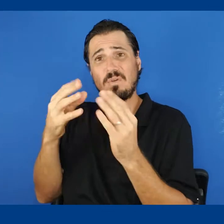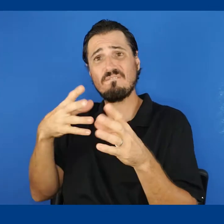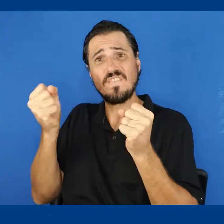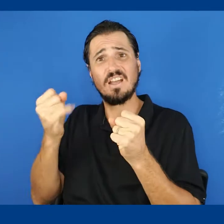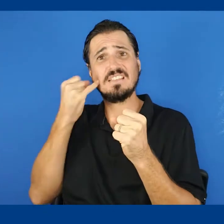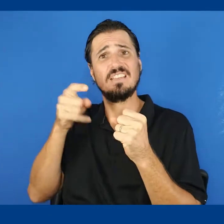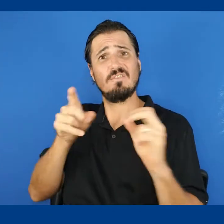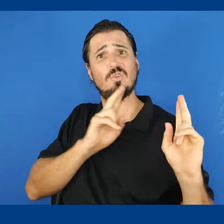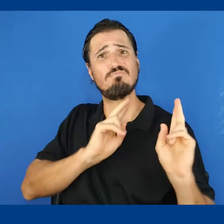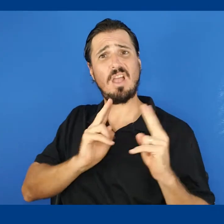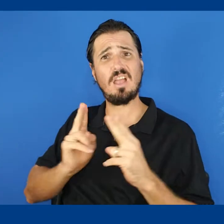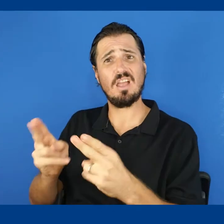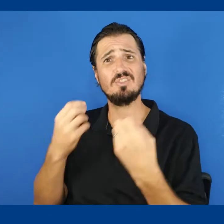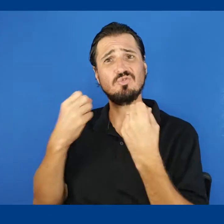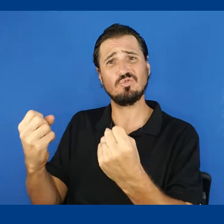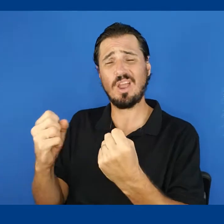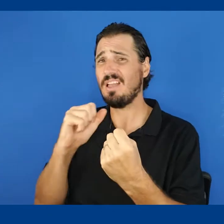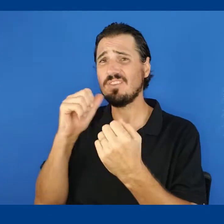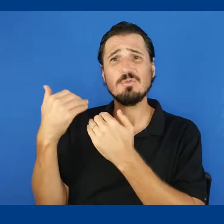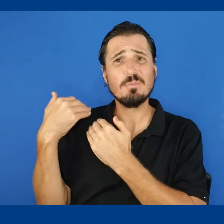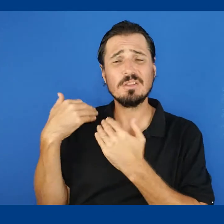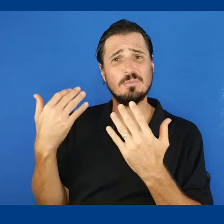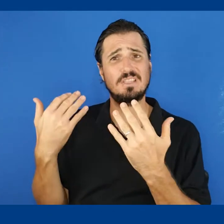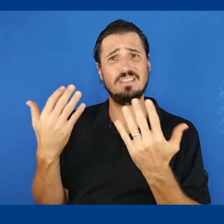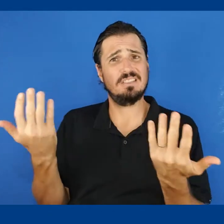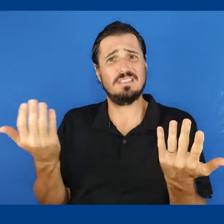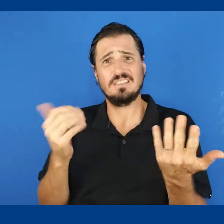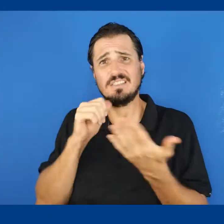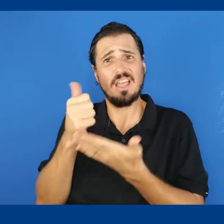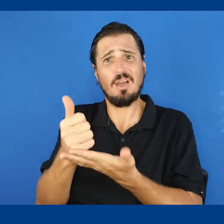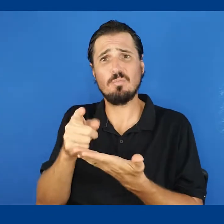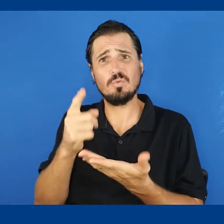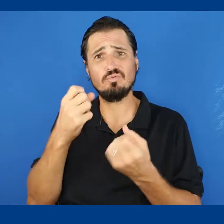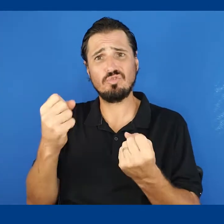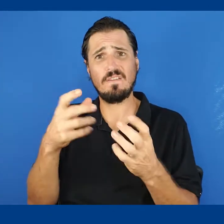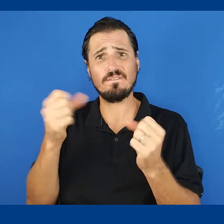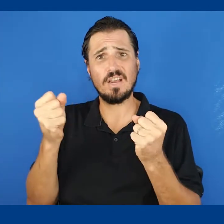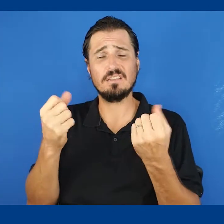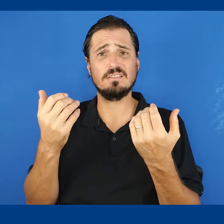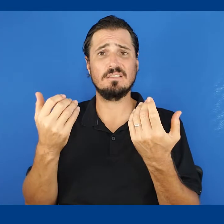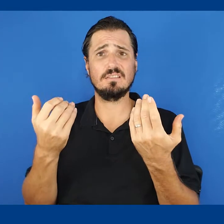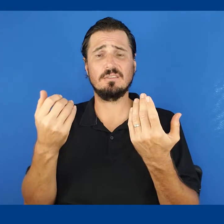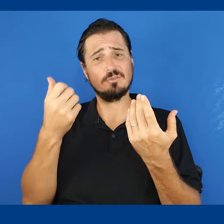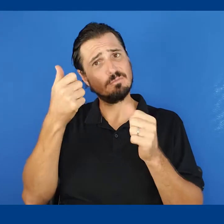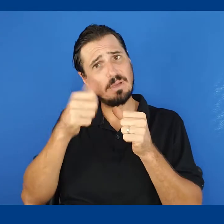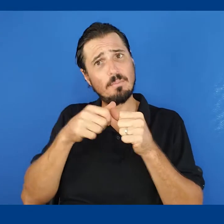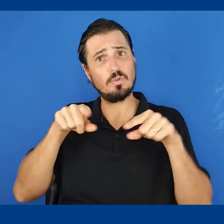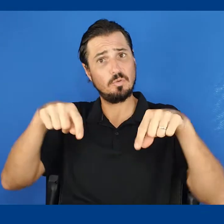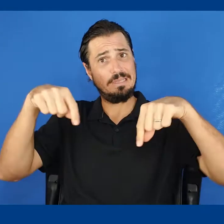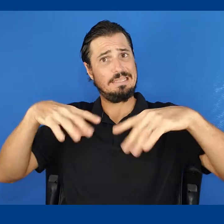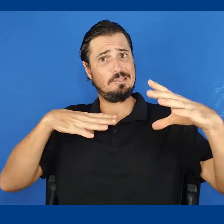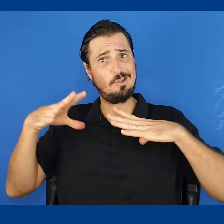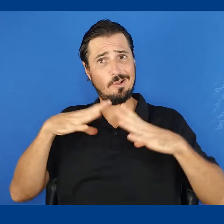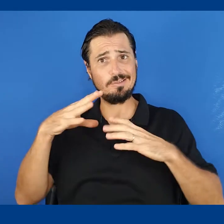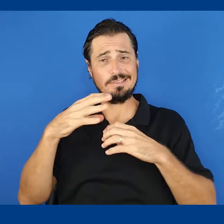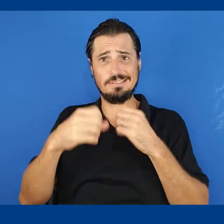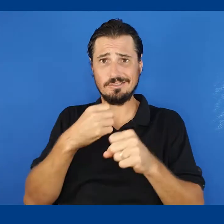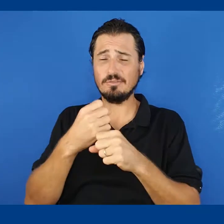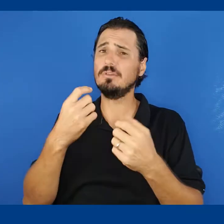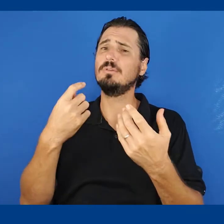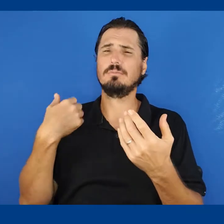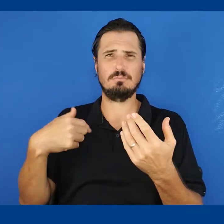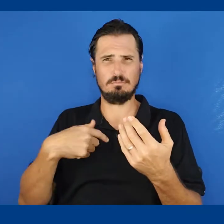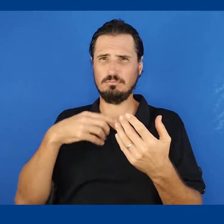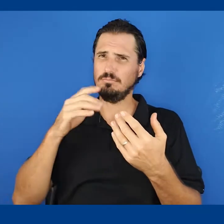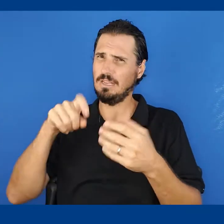by rushing or driving irresponsibly. This is a good reminder for all of us that during this holiday season, we should be taking care of